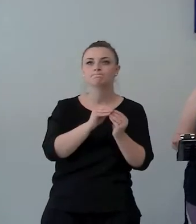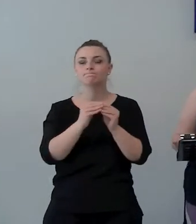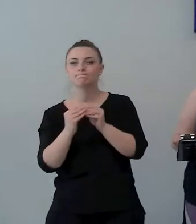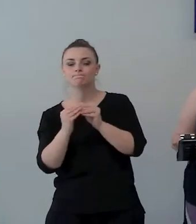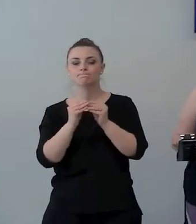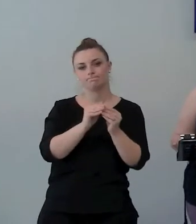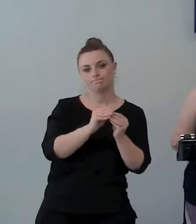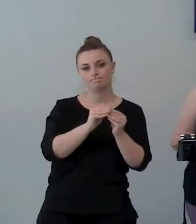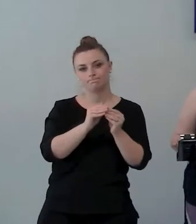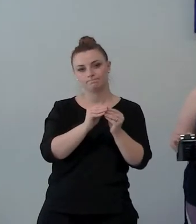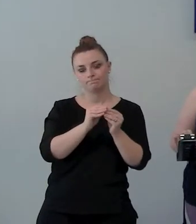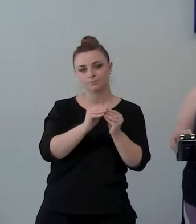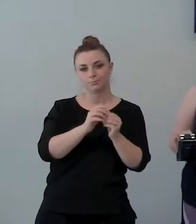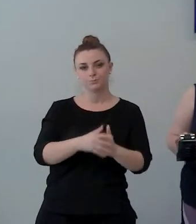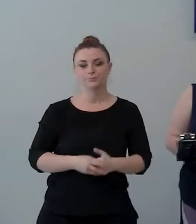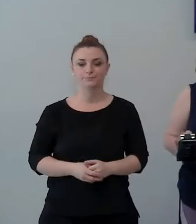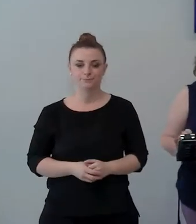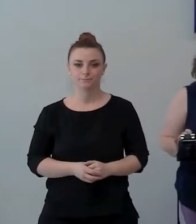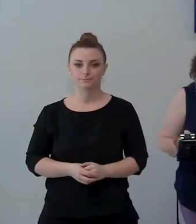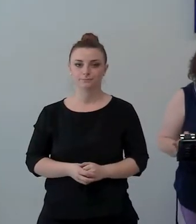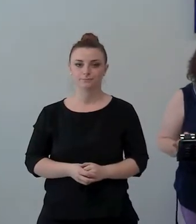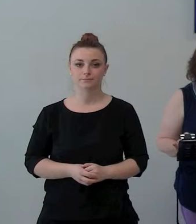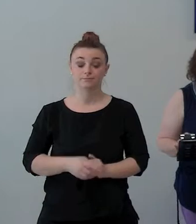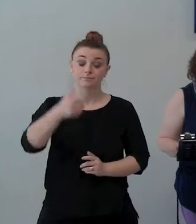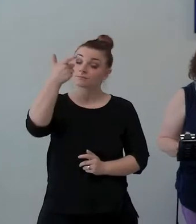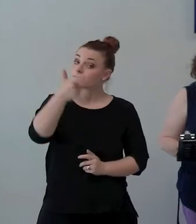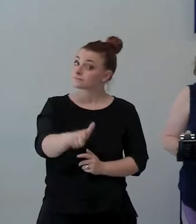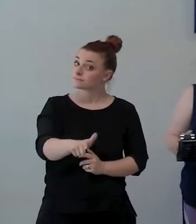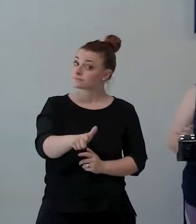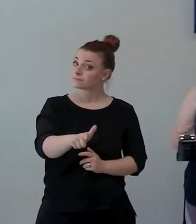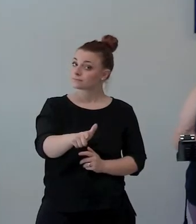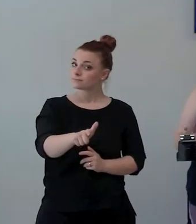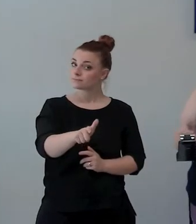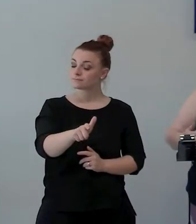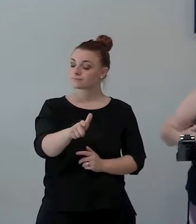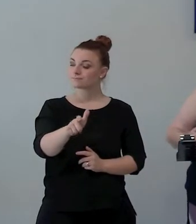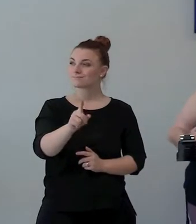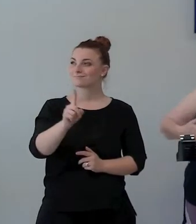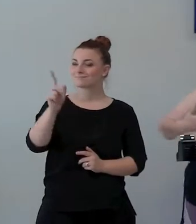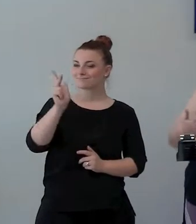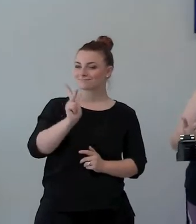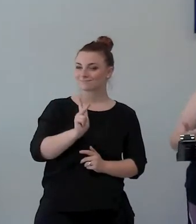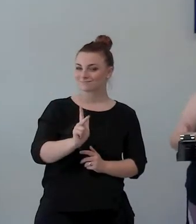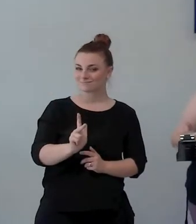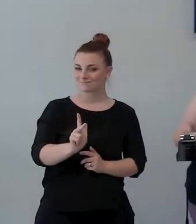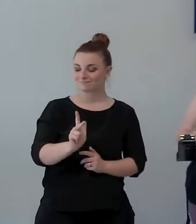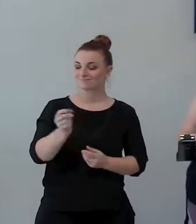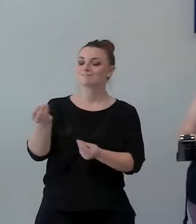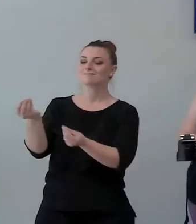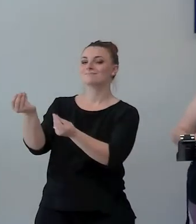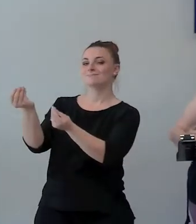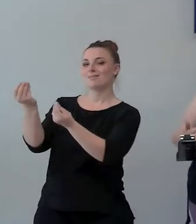your rest and your sleep. Perché il Signore dà